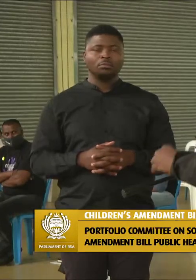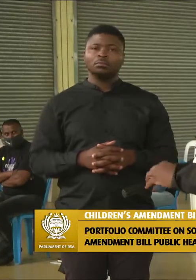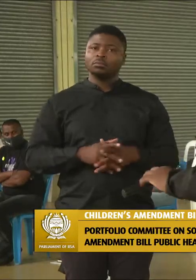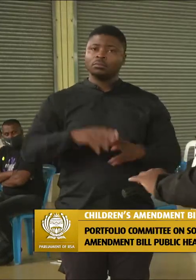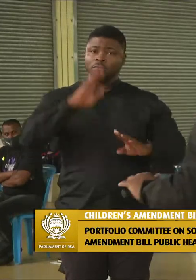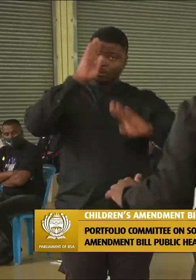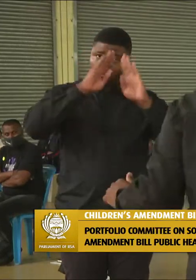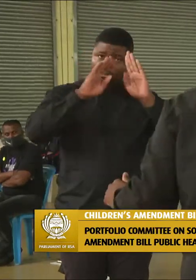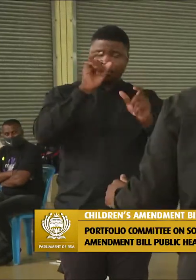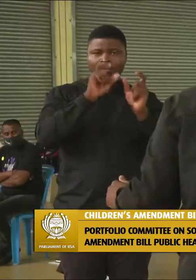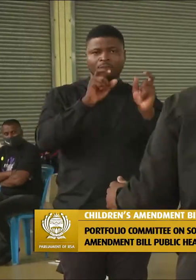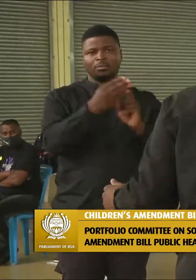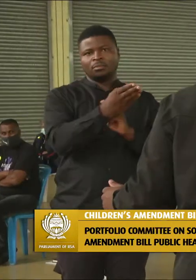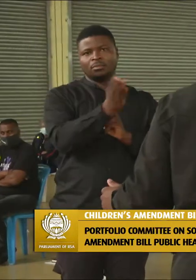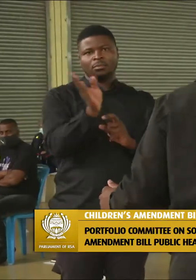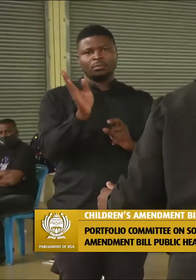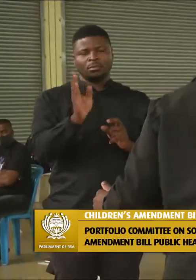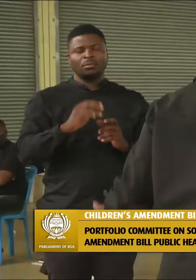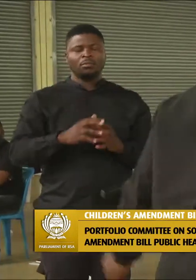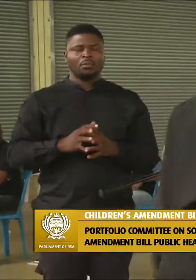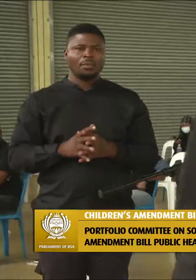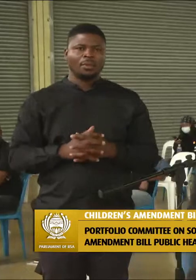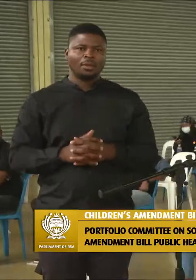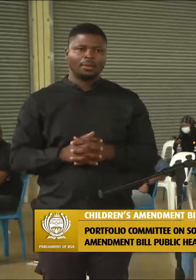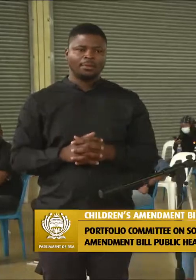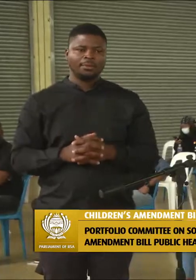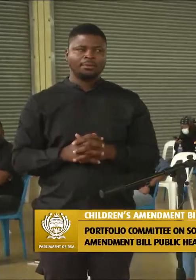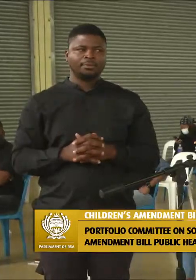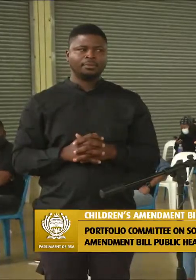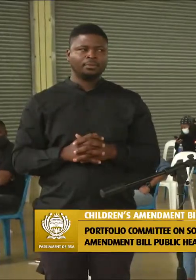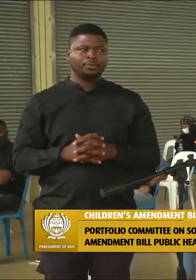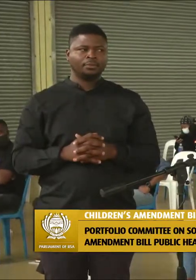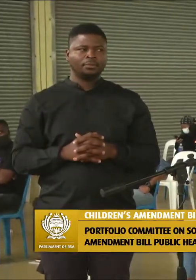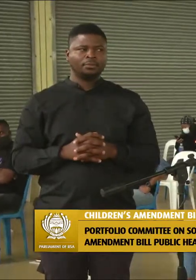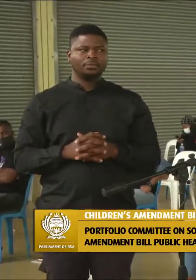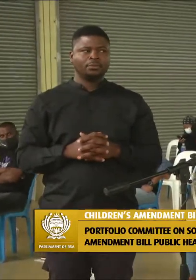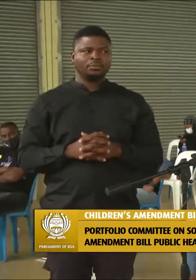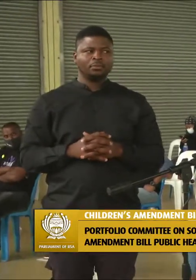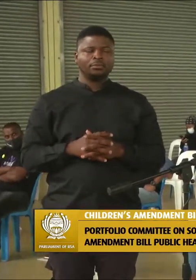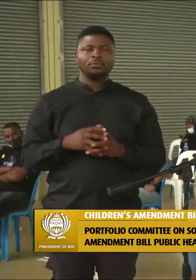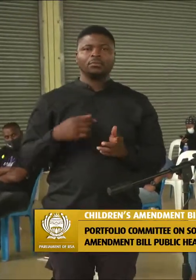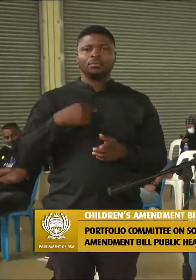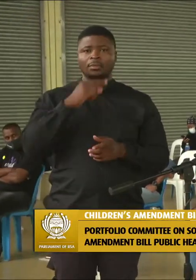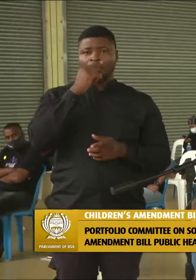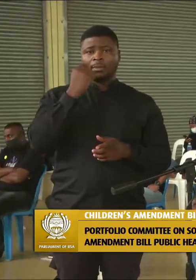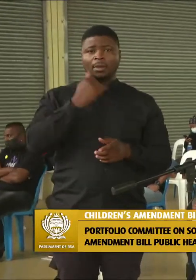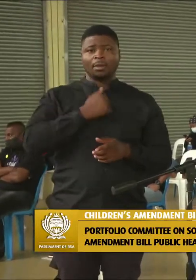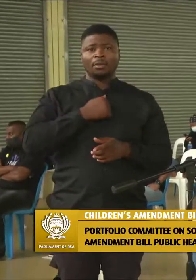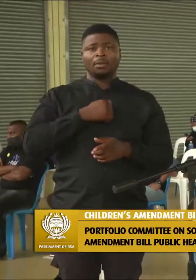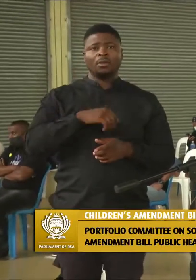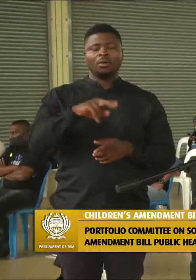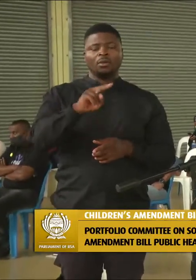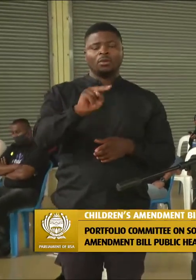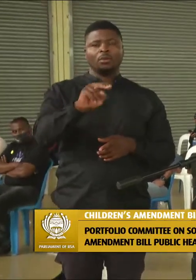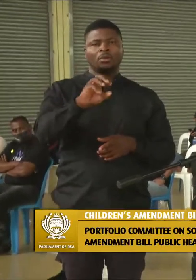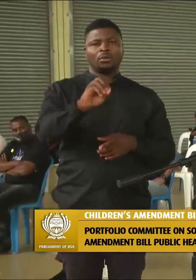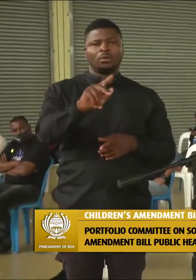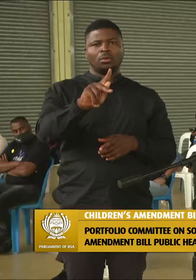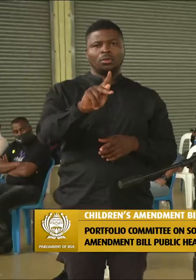Kabasendlini. Greetings to the house. Igama lami nguNokuthula Zulu. My name is Nokuthula